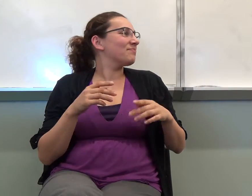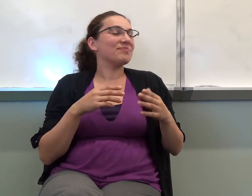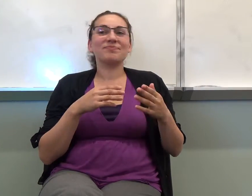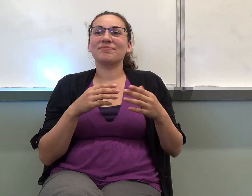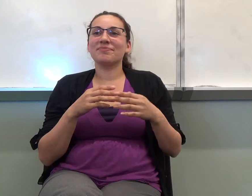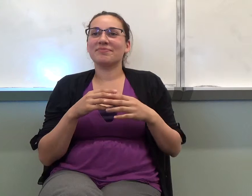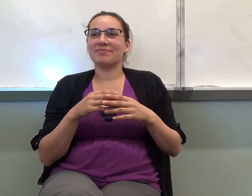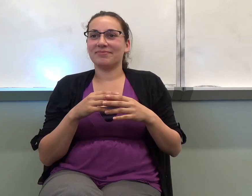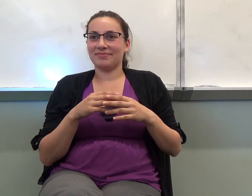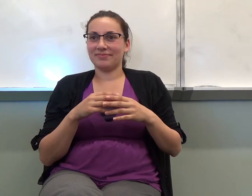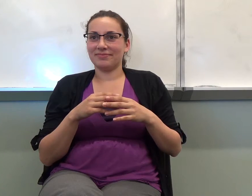others?